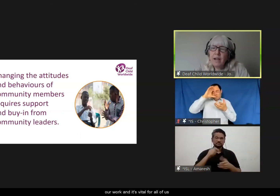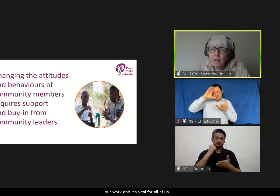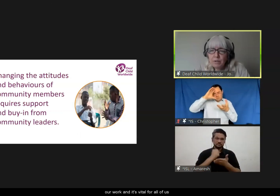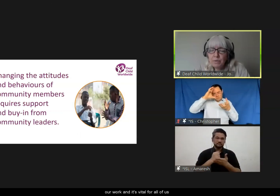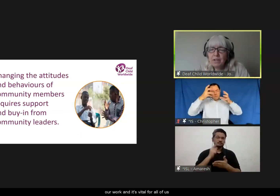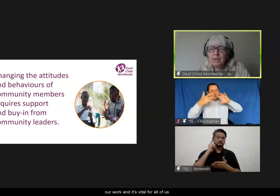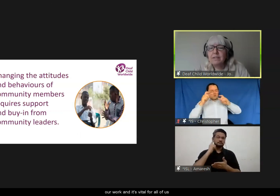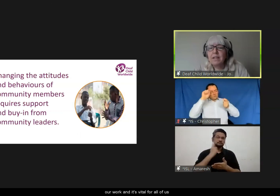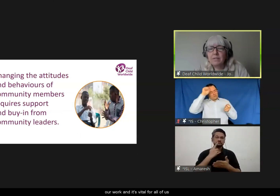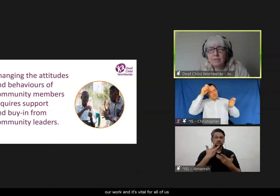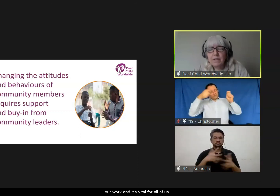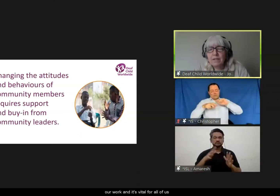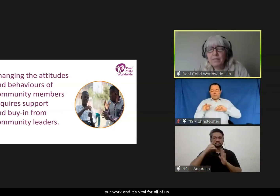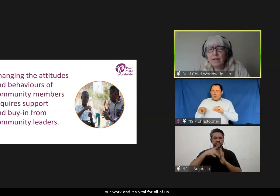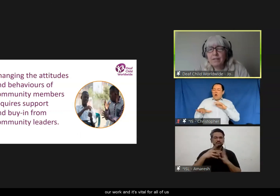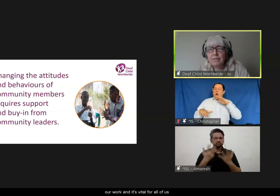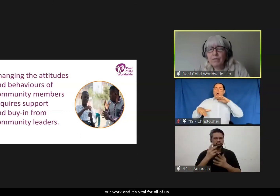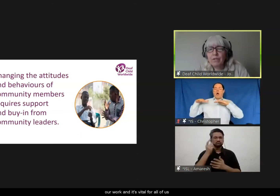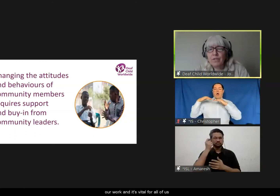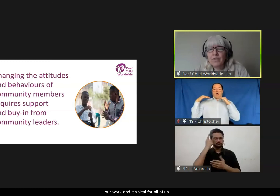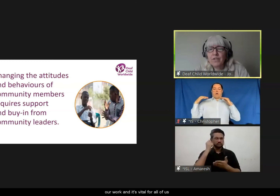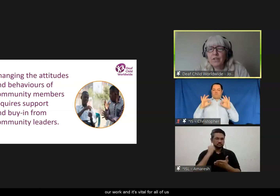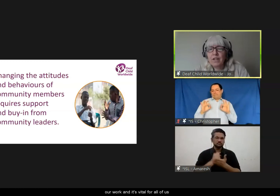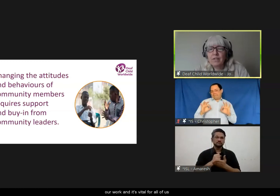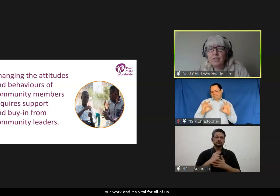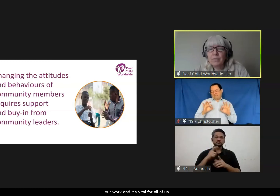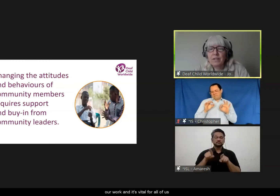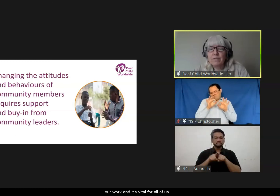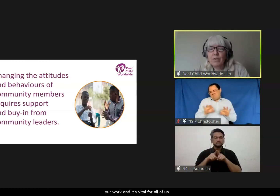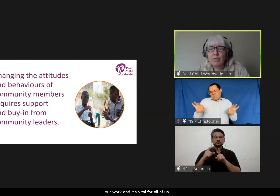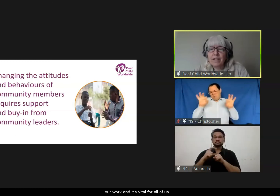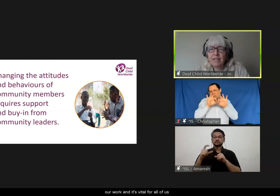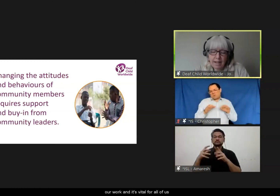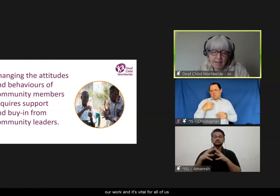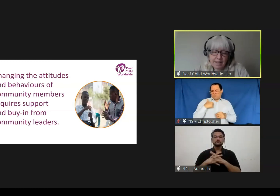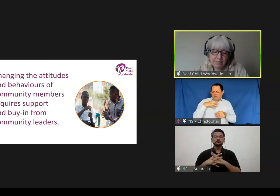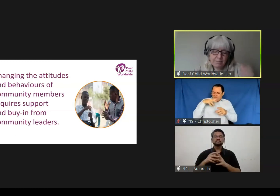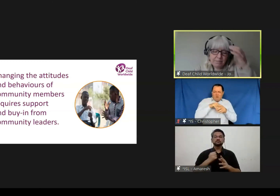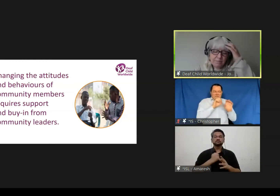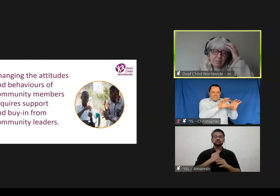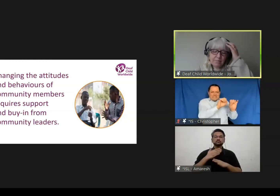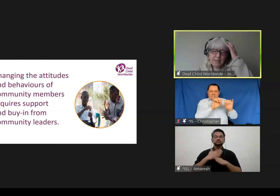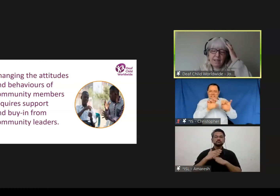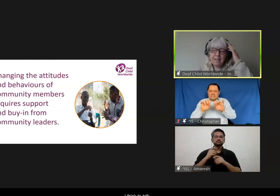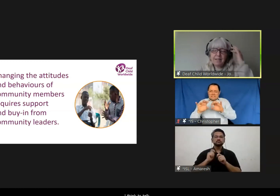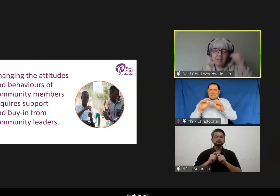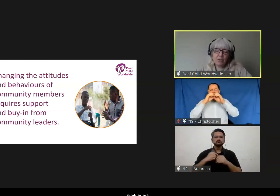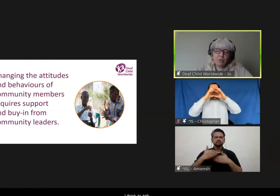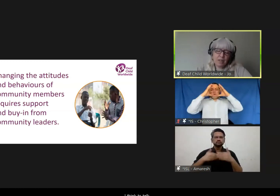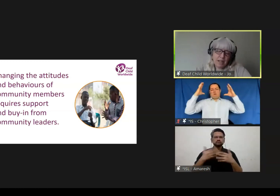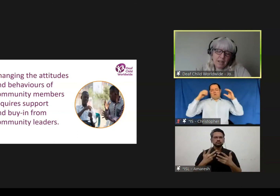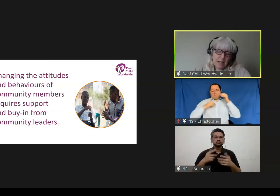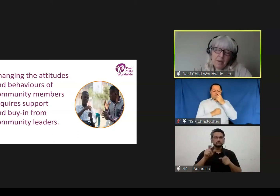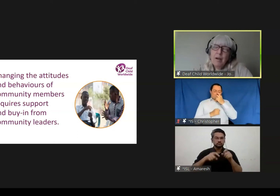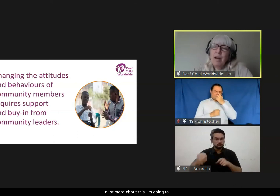of our work, and it's vital for all of us to be involved in that. I think to